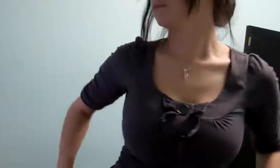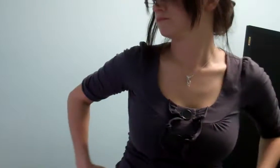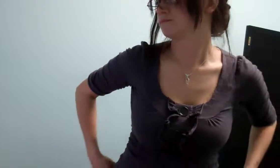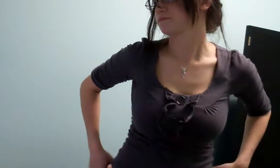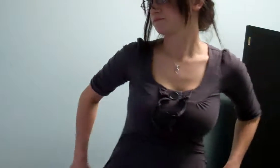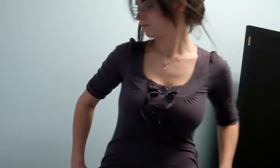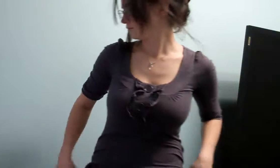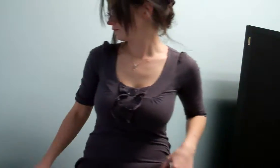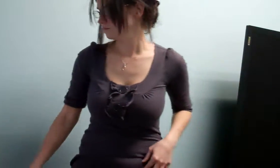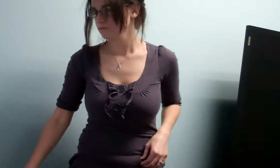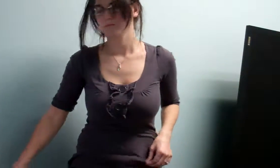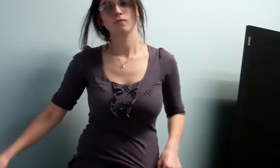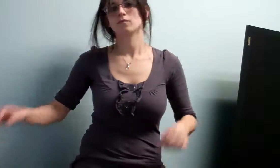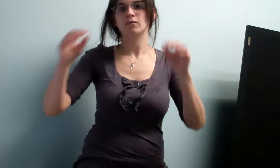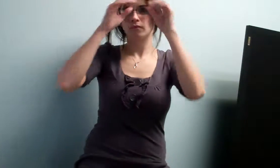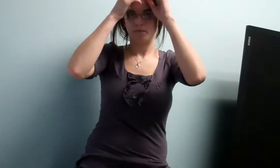us at stanford.edu.